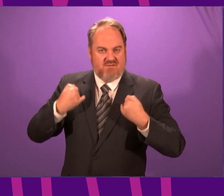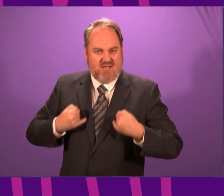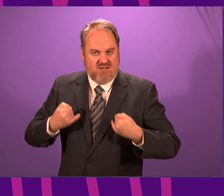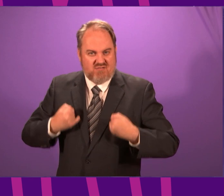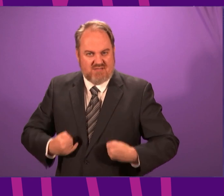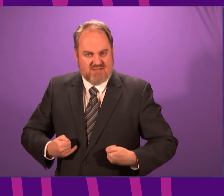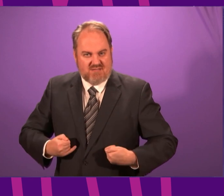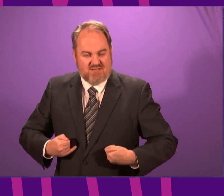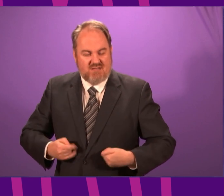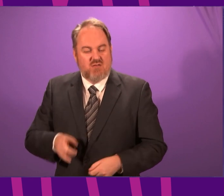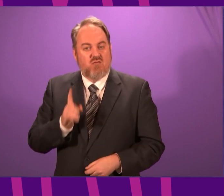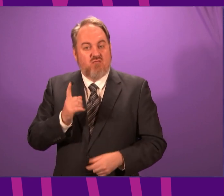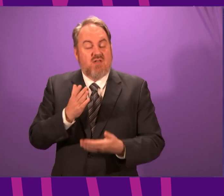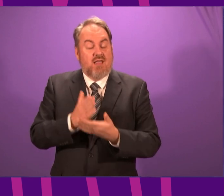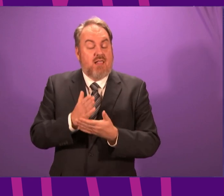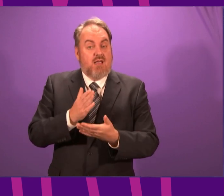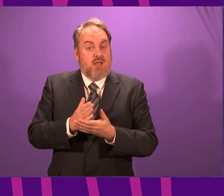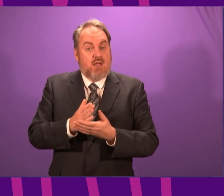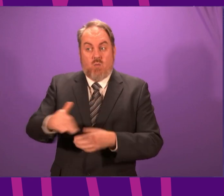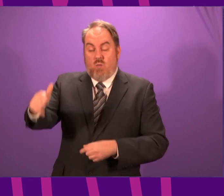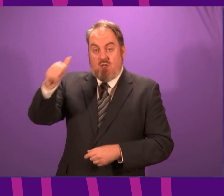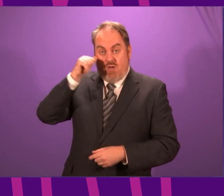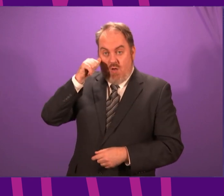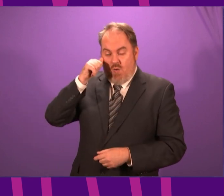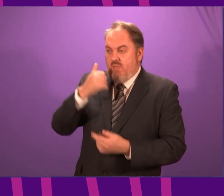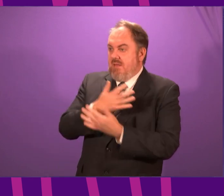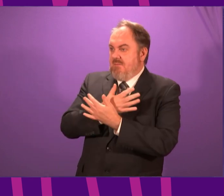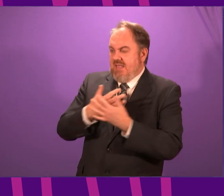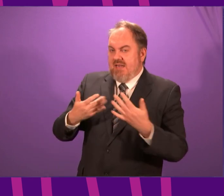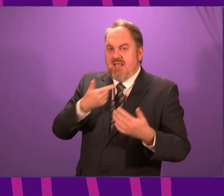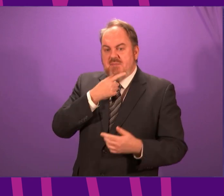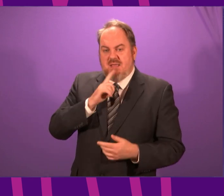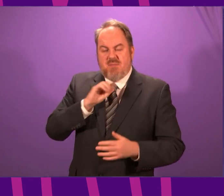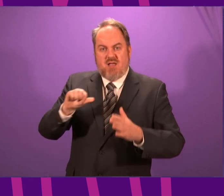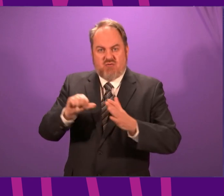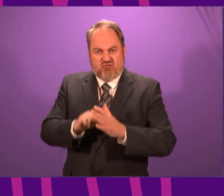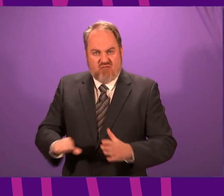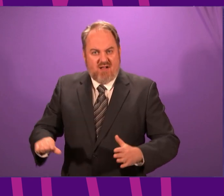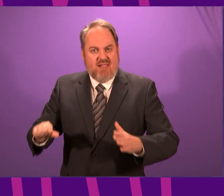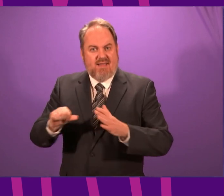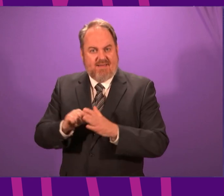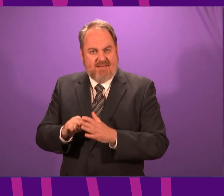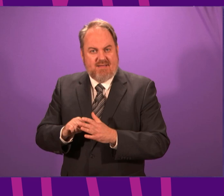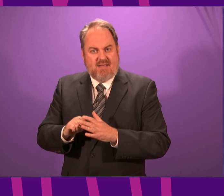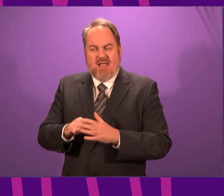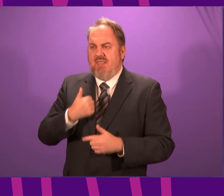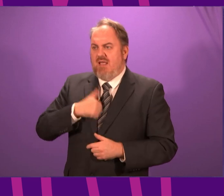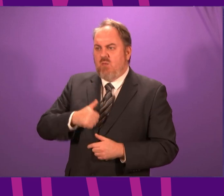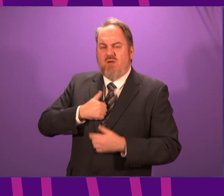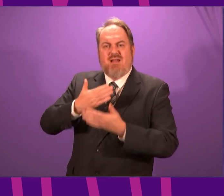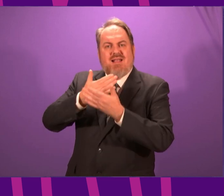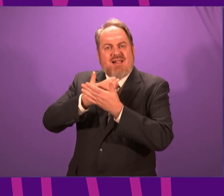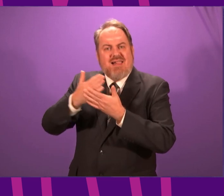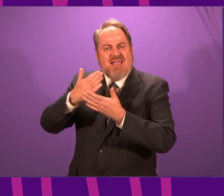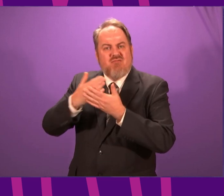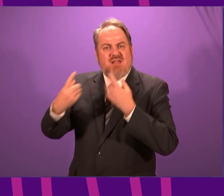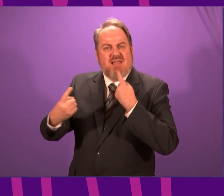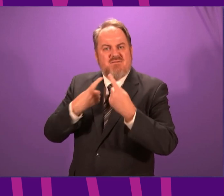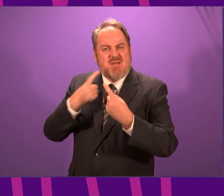what my constituents are facing during this pandemic and how they want clarity and information to go into a higher